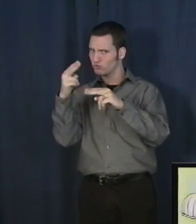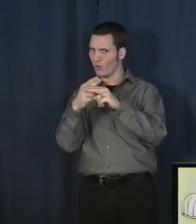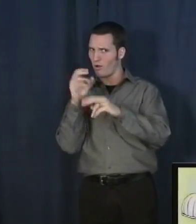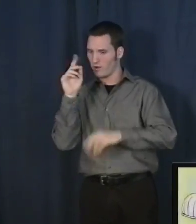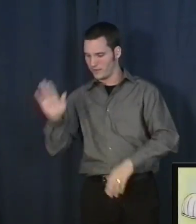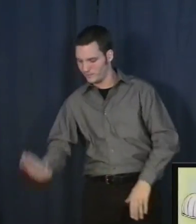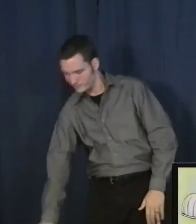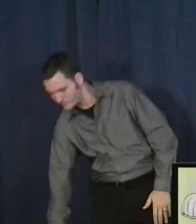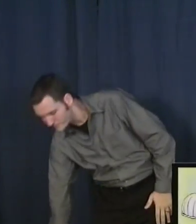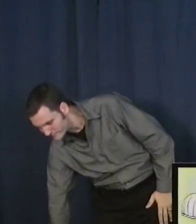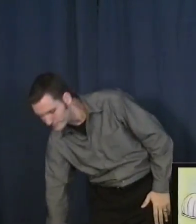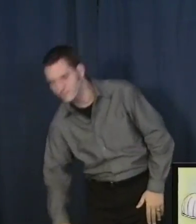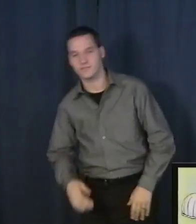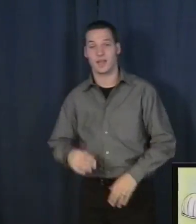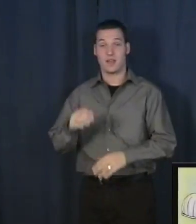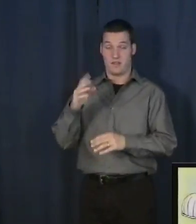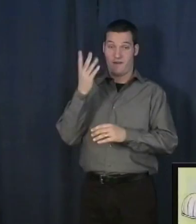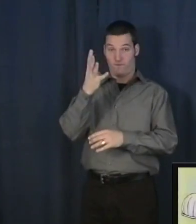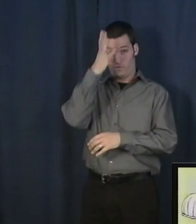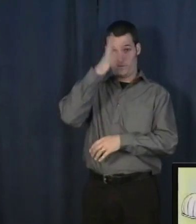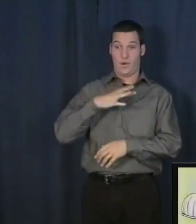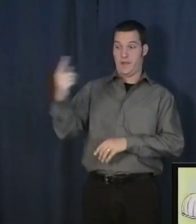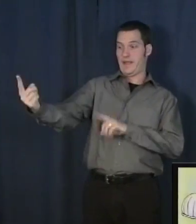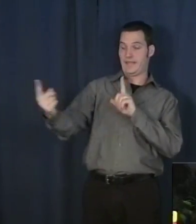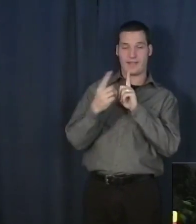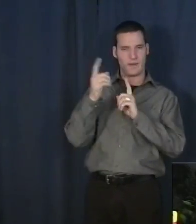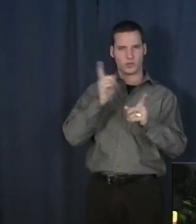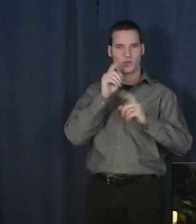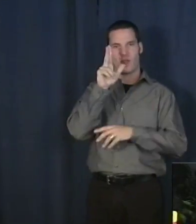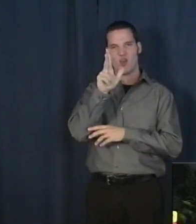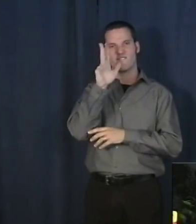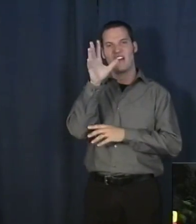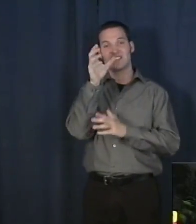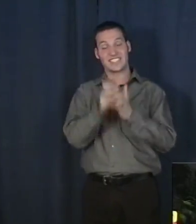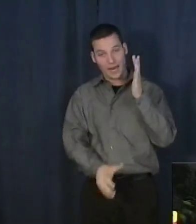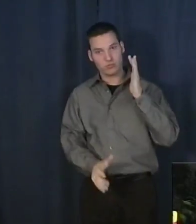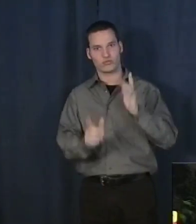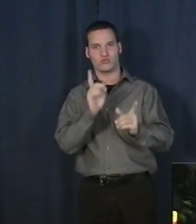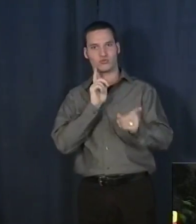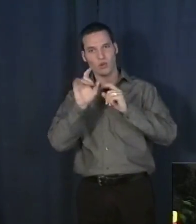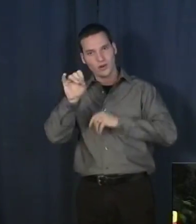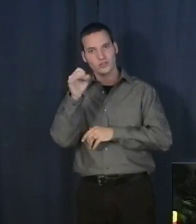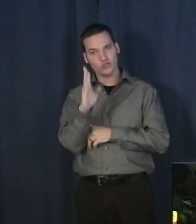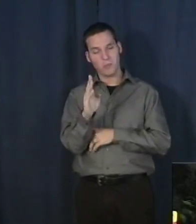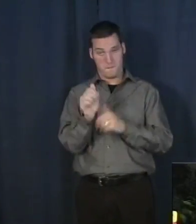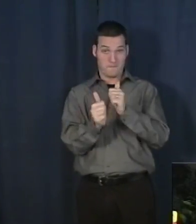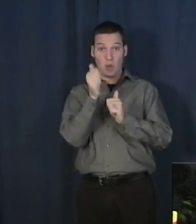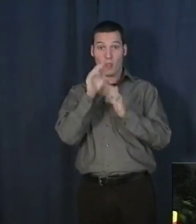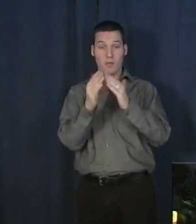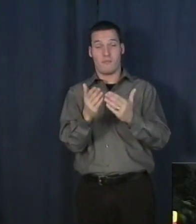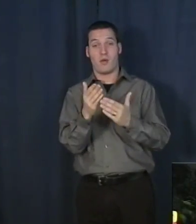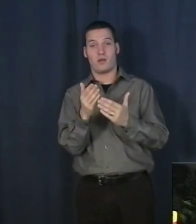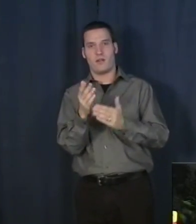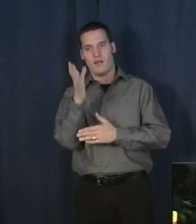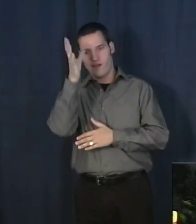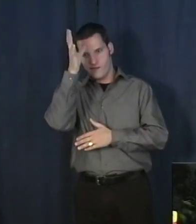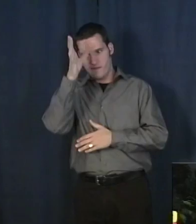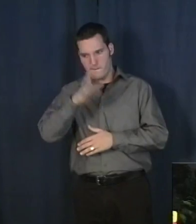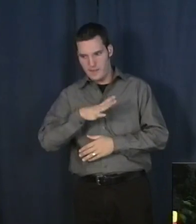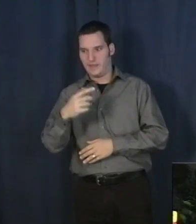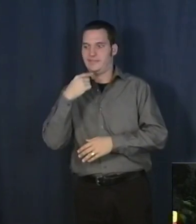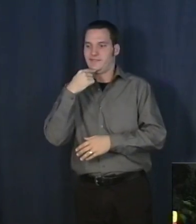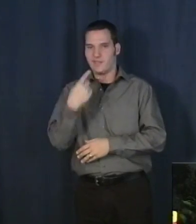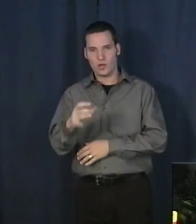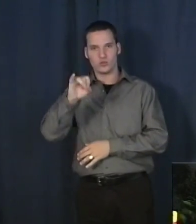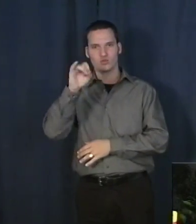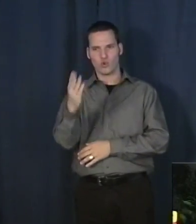It's pretty short, folks, okay? These 4 guys came and they talked to Job for 35 chapters. Most of the book of Job is these